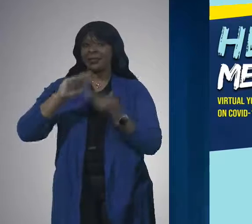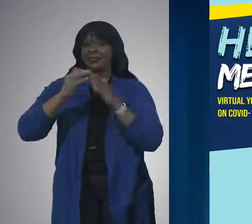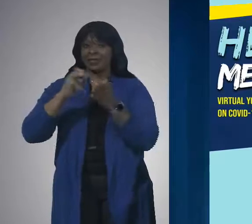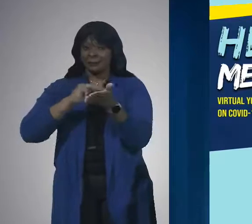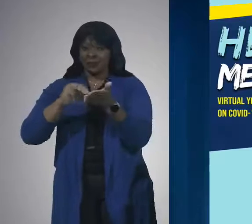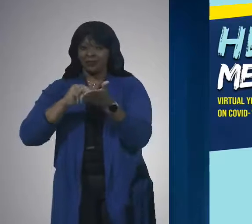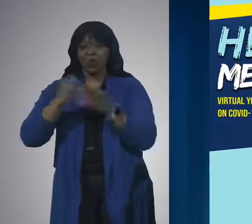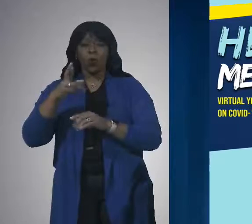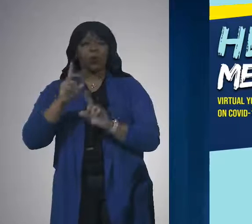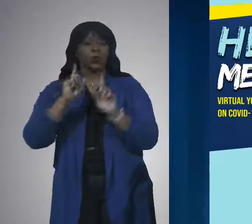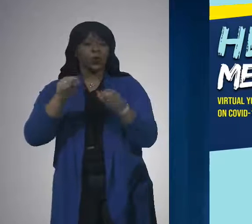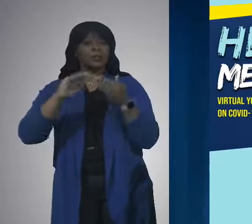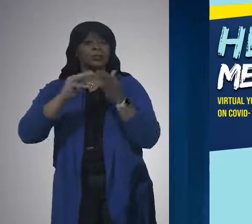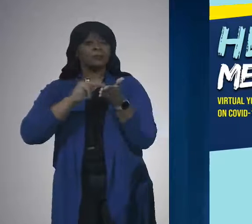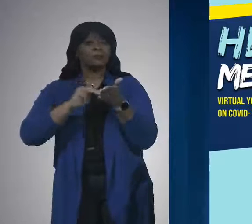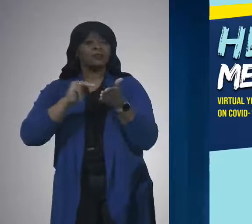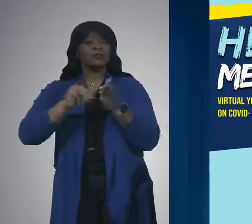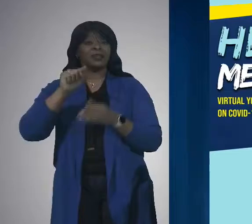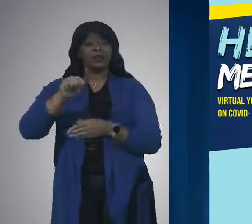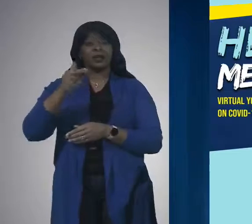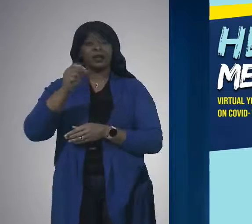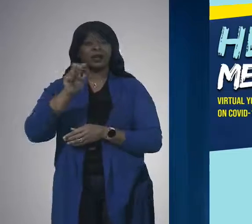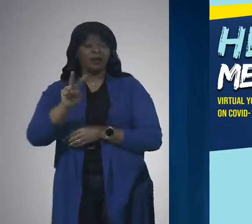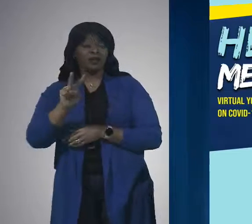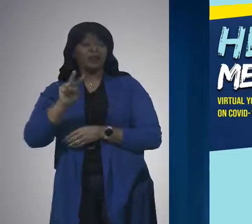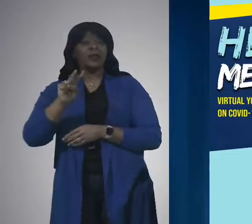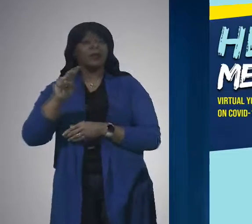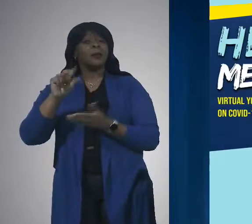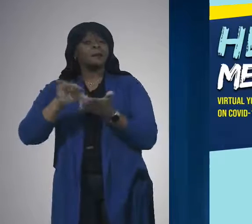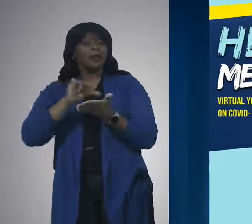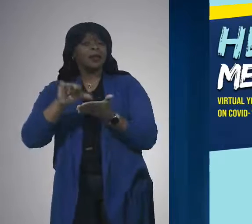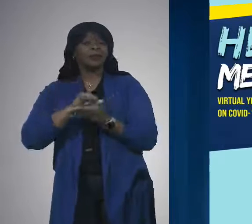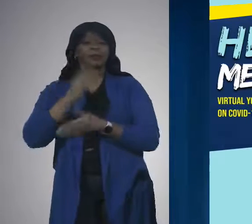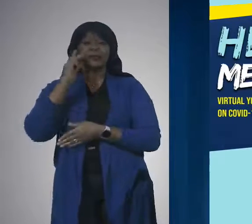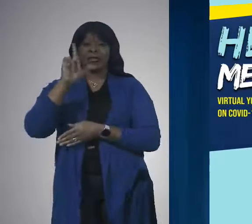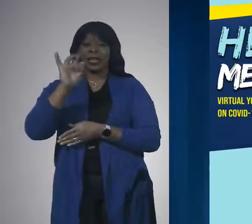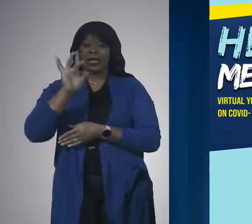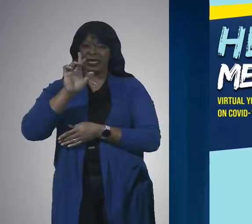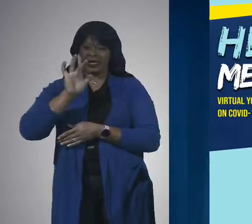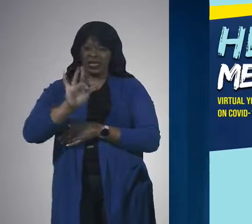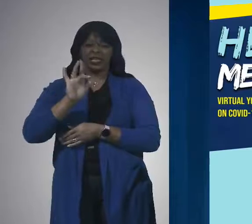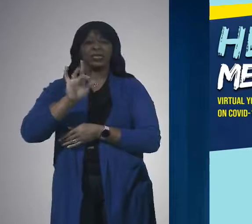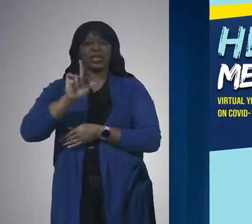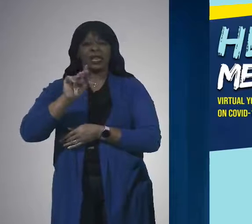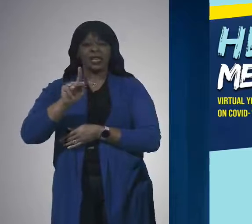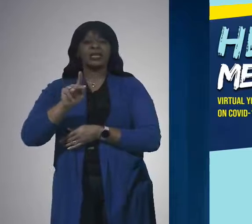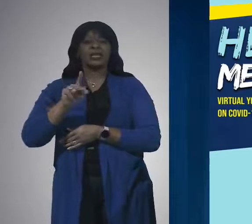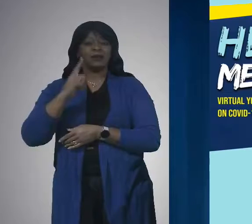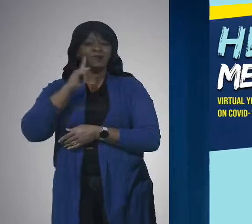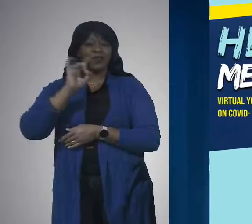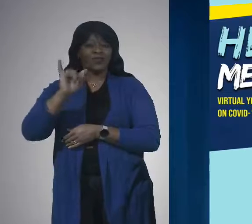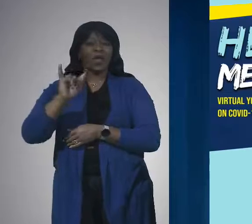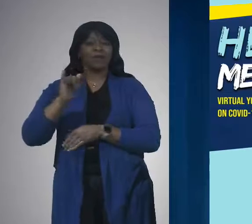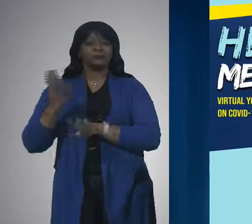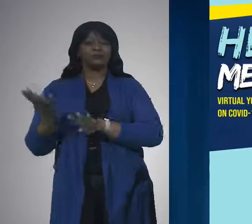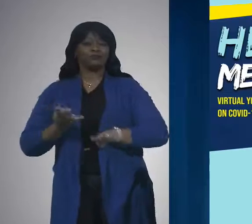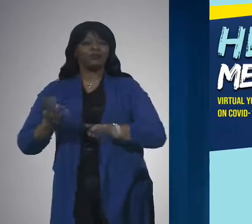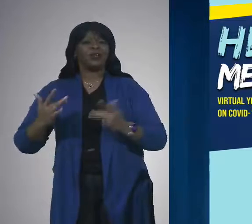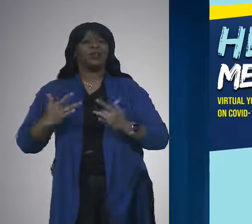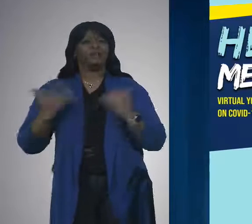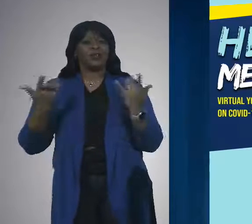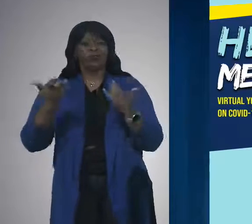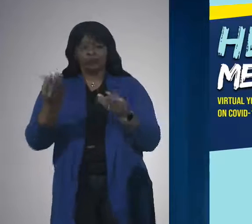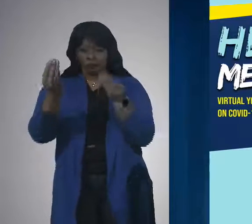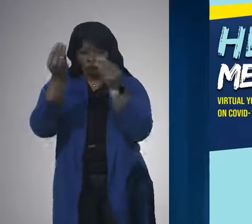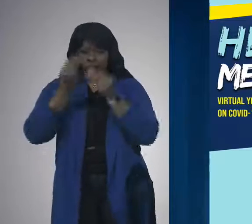Memphis, or you can go to the cityofmemphis.gov page and you will see a link there for this streaming event where you can